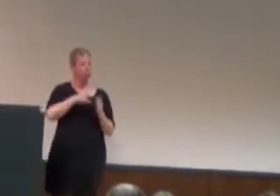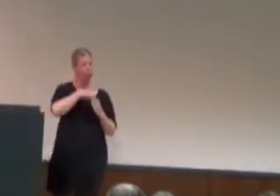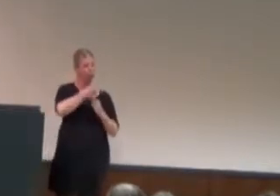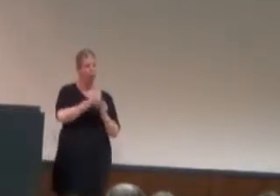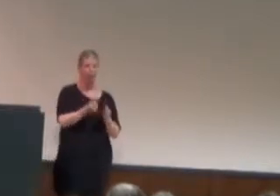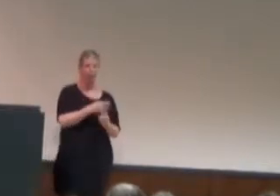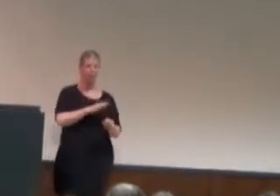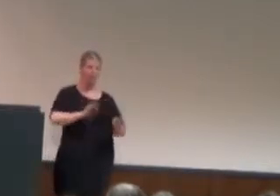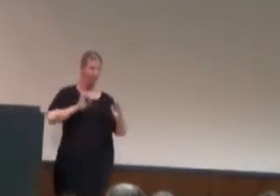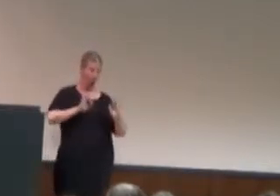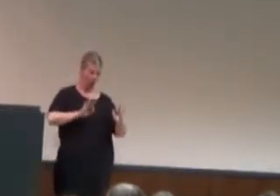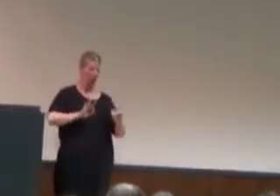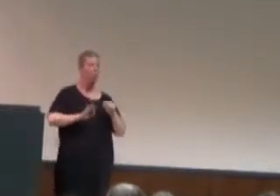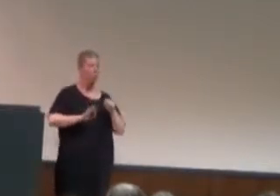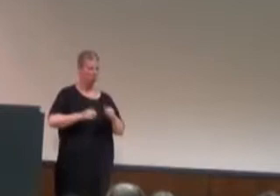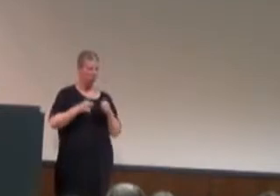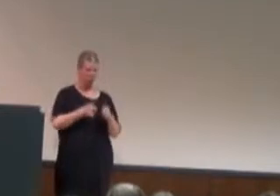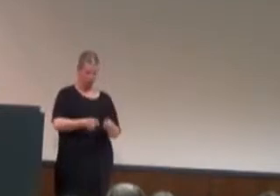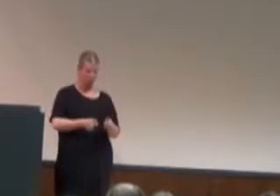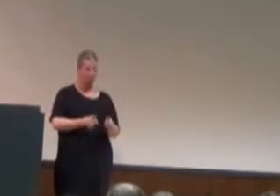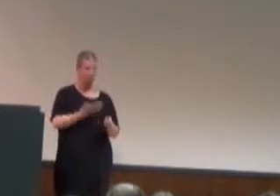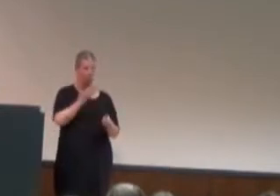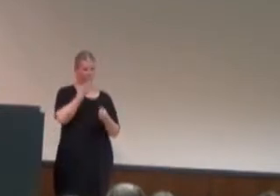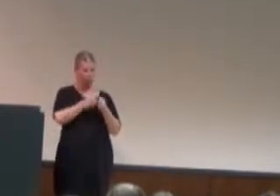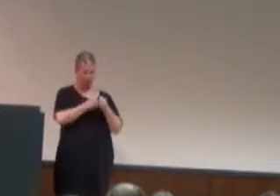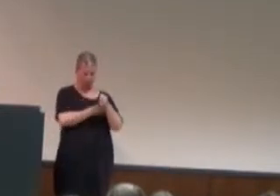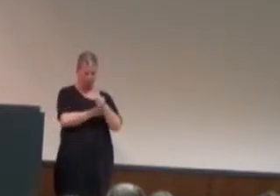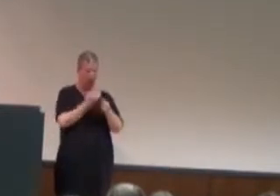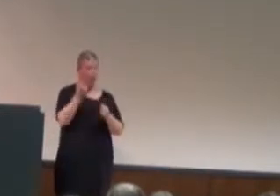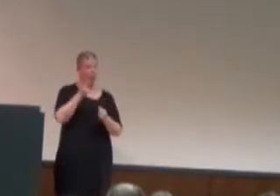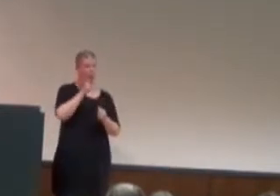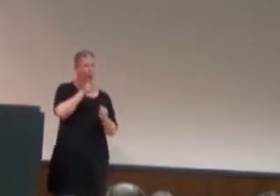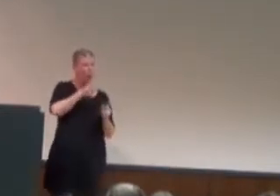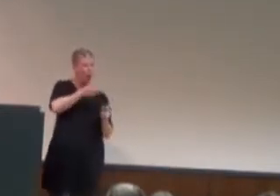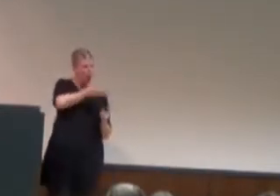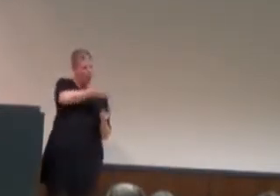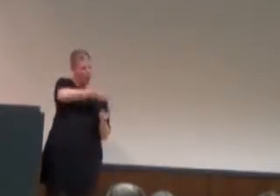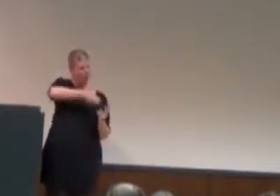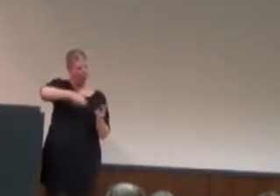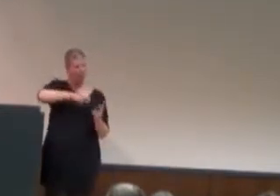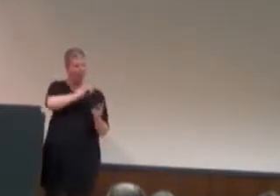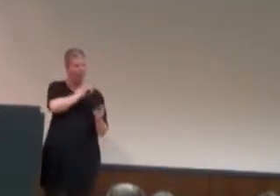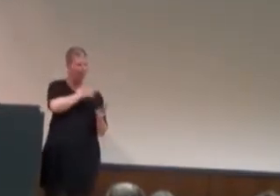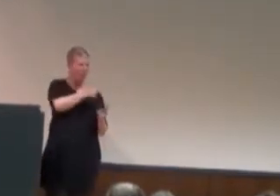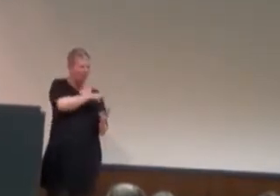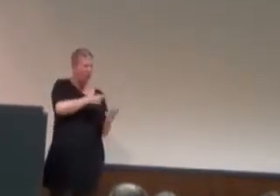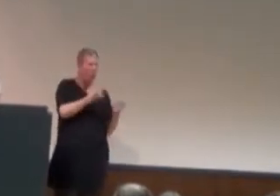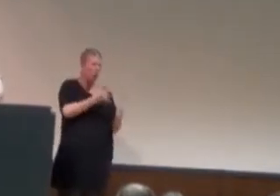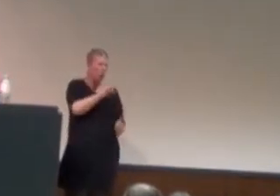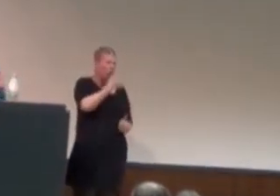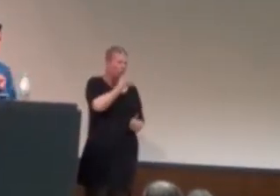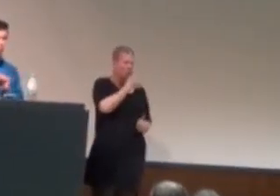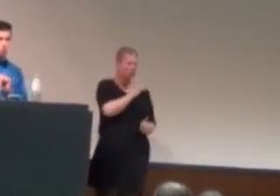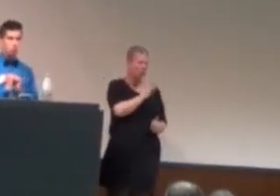And... That's great. It gives you a good basis. But the issue is, everyone who's coming from Avon kind of already knows what asexuality is.